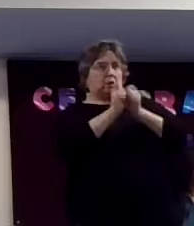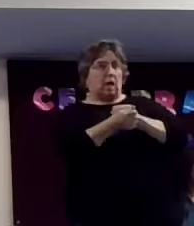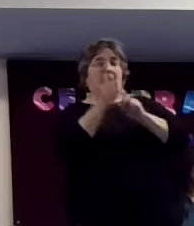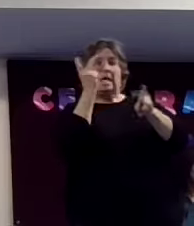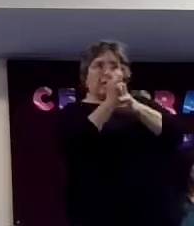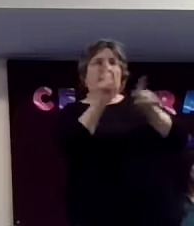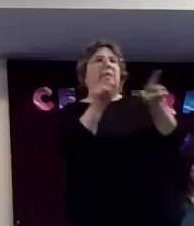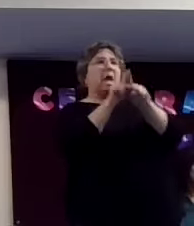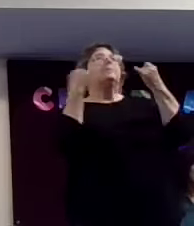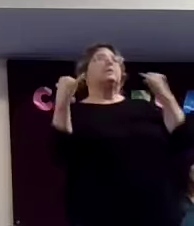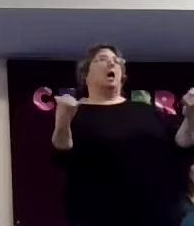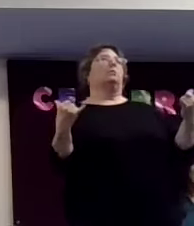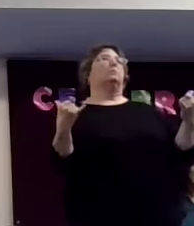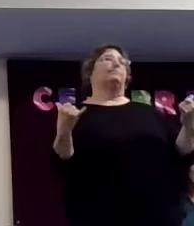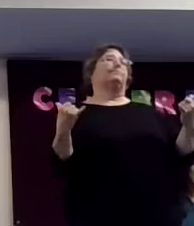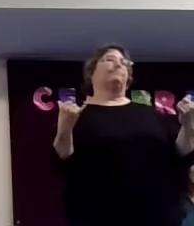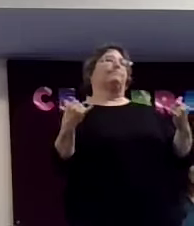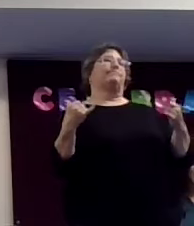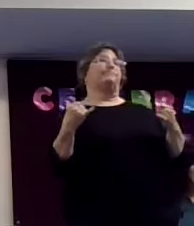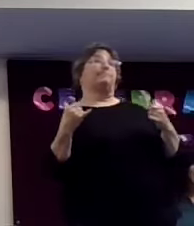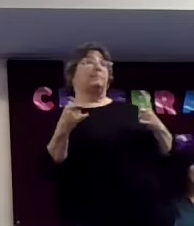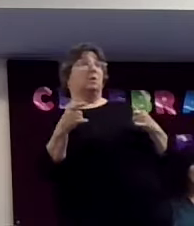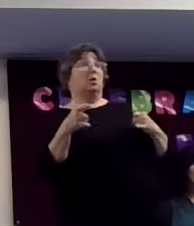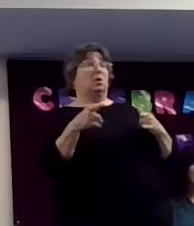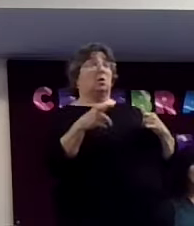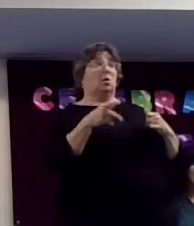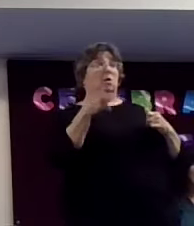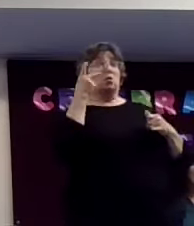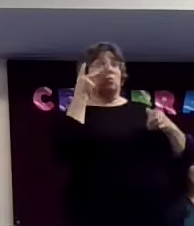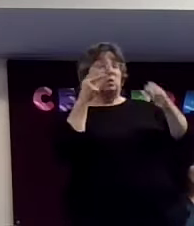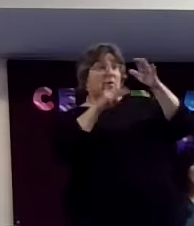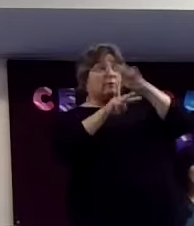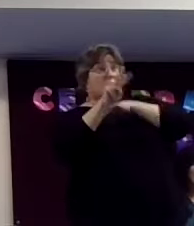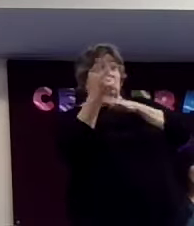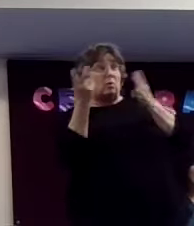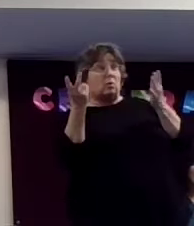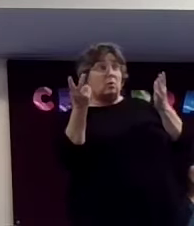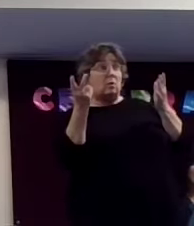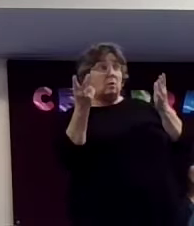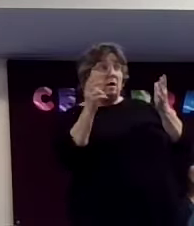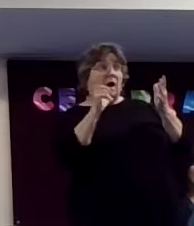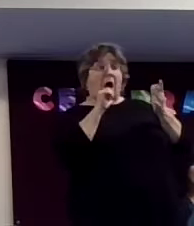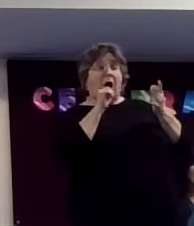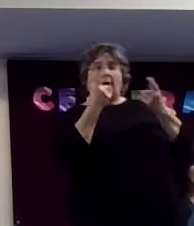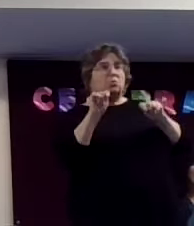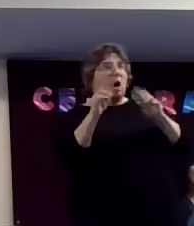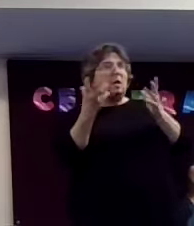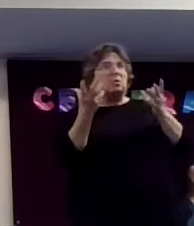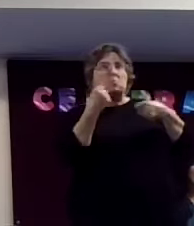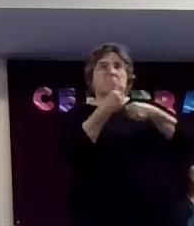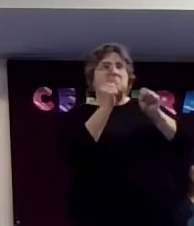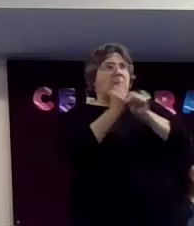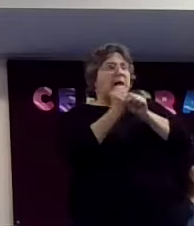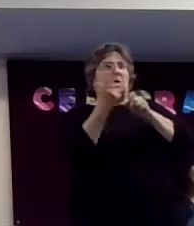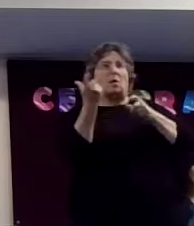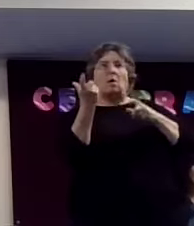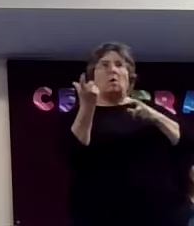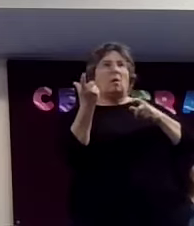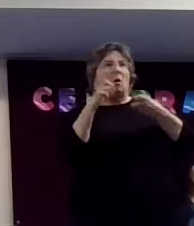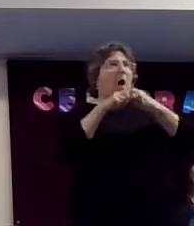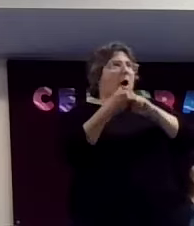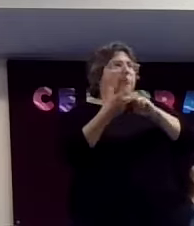I would keep it the way it is. So you can see into the future, and I'm not trying to make any outward statement. I'm just